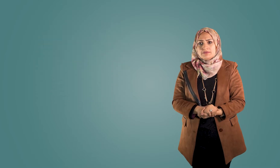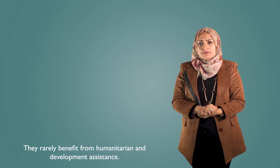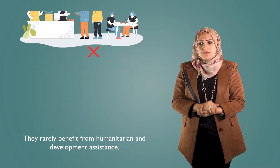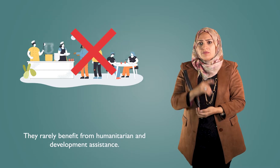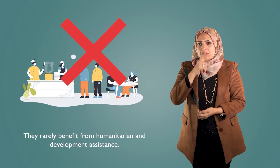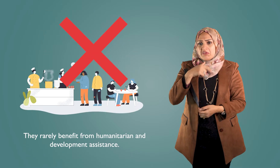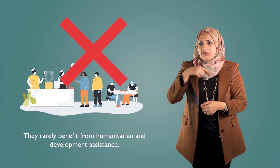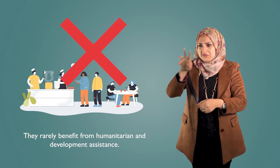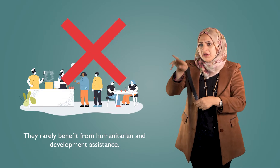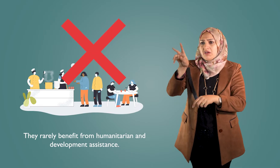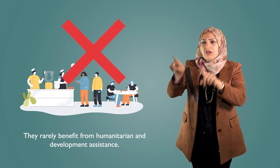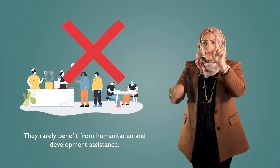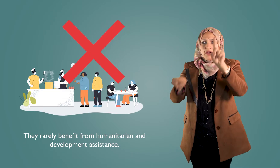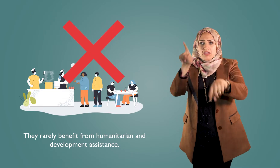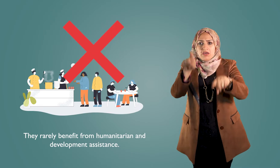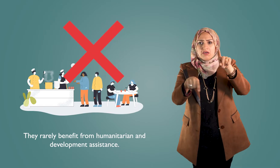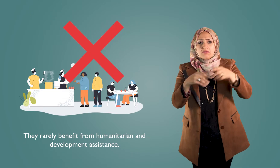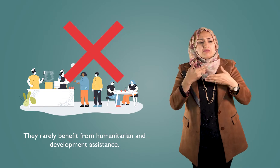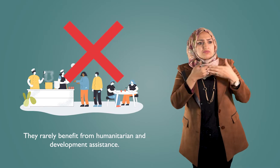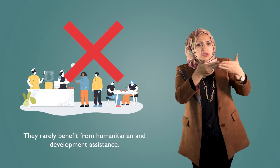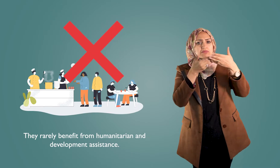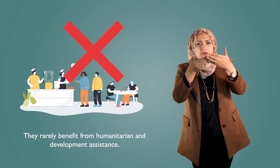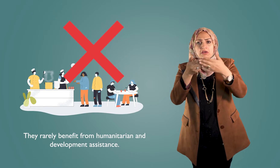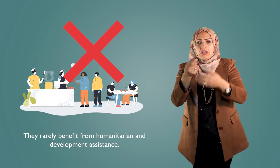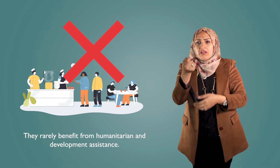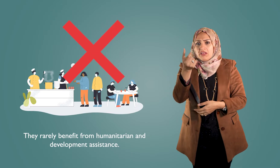They rarely benefit from humanitarian and development assistance.